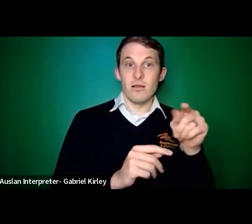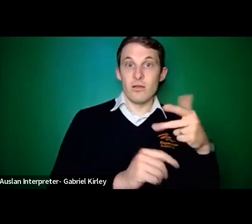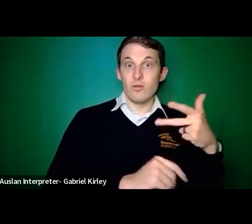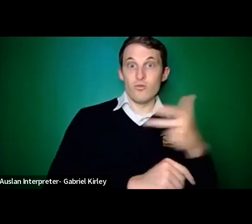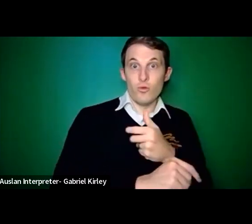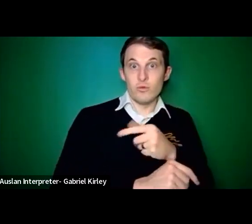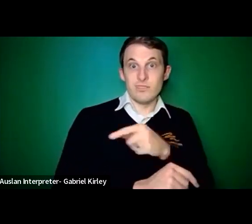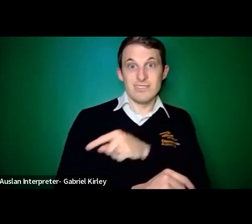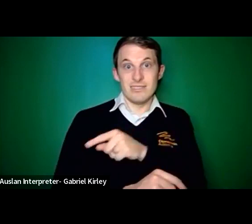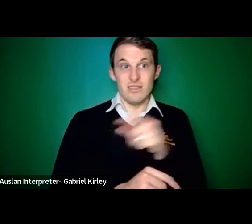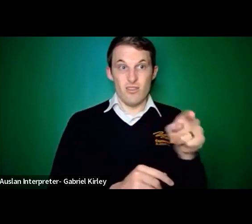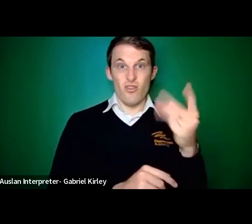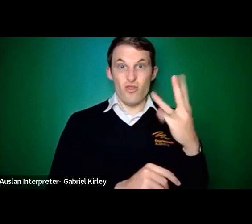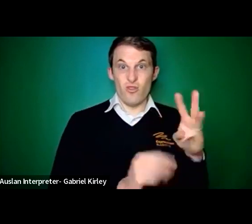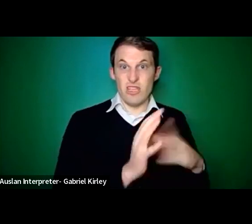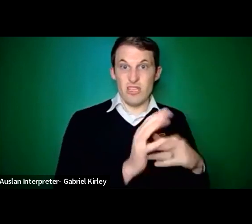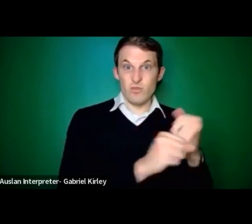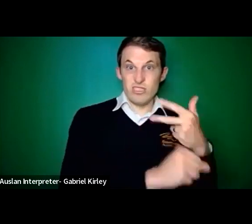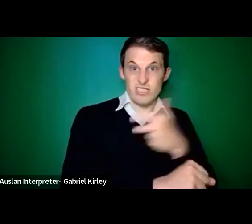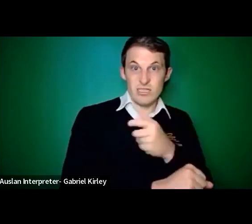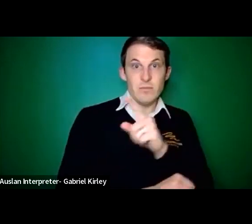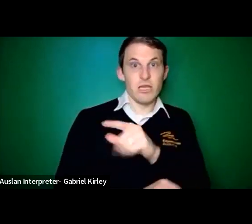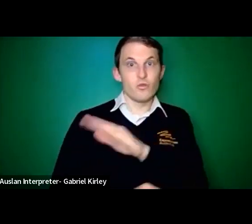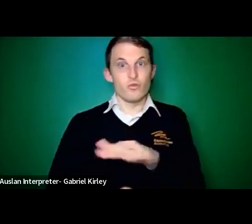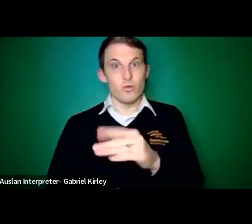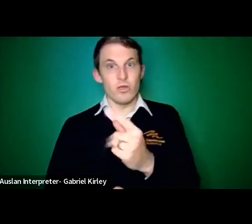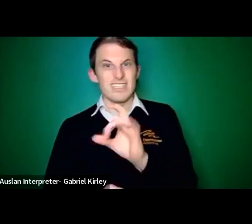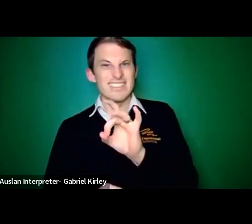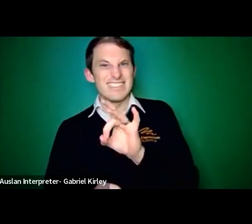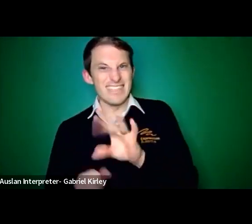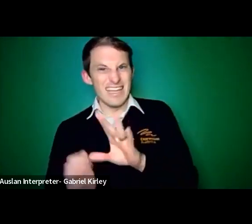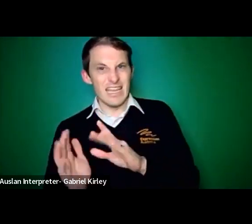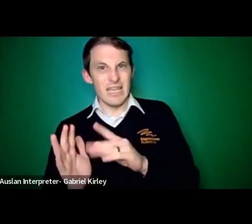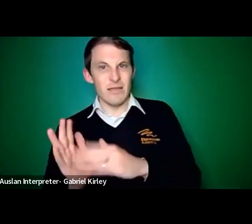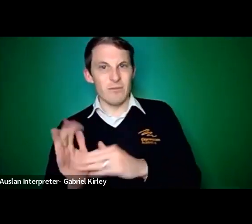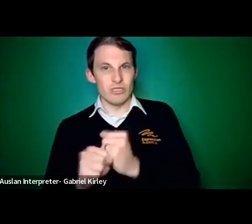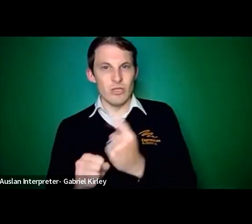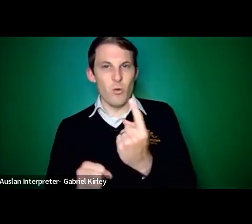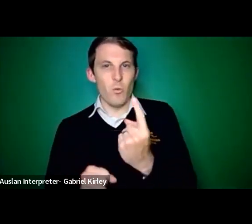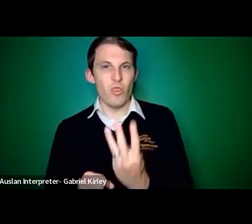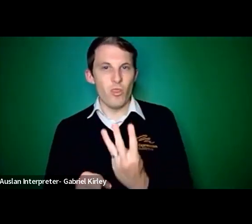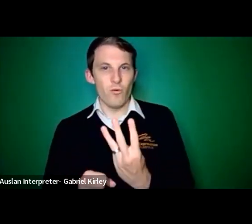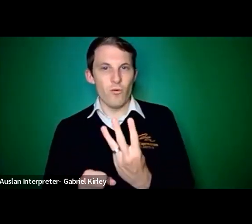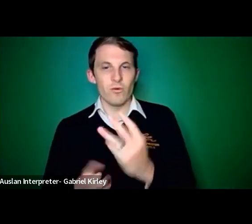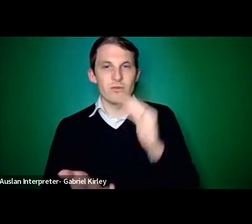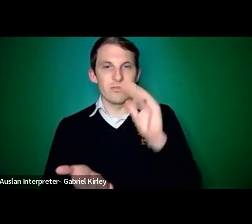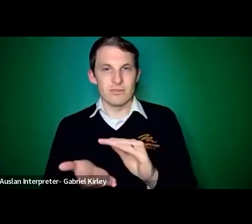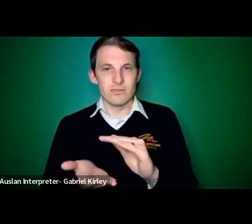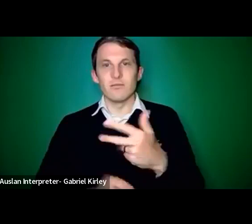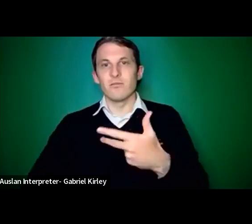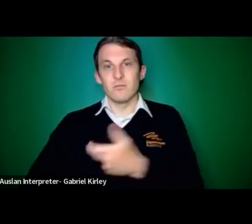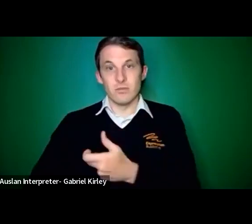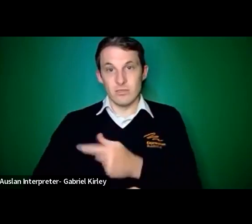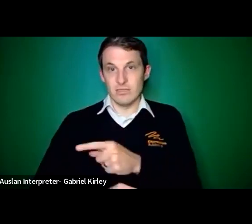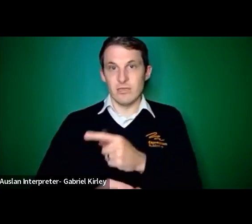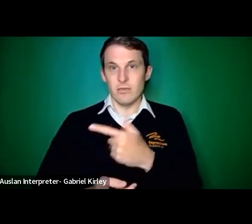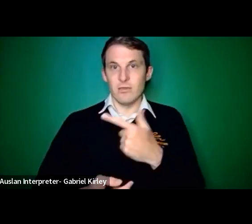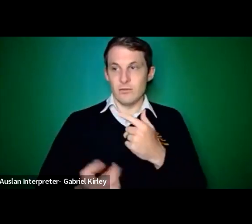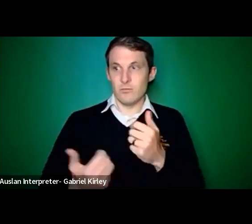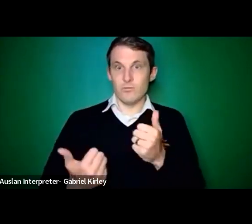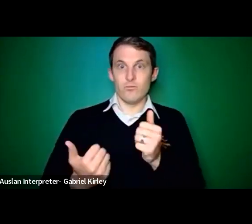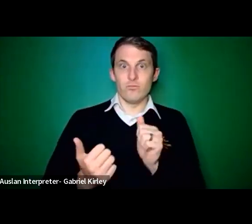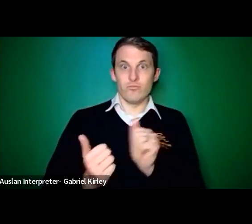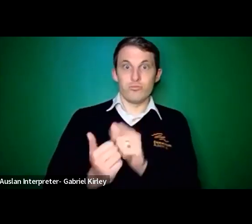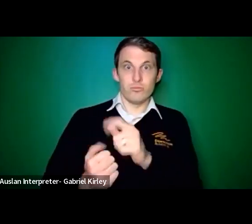smaller dose, kids were still able to generate a really great immune response. So they're still protected at that small dose